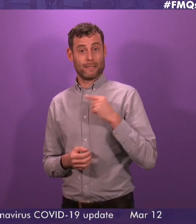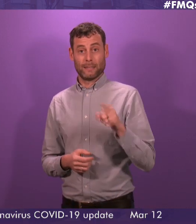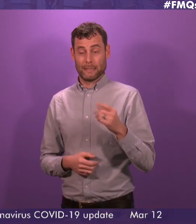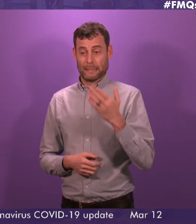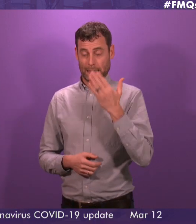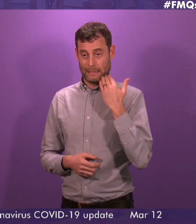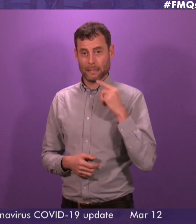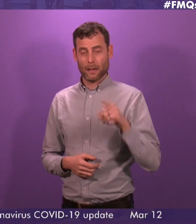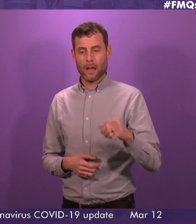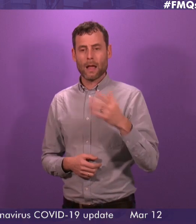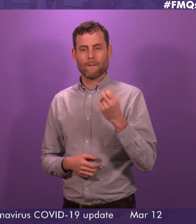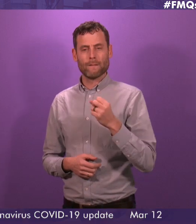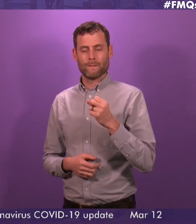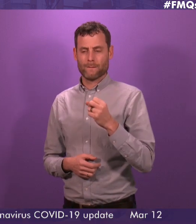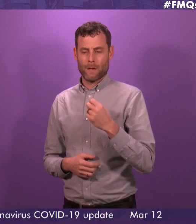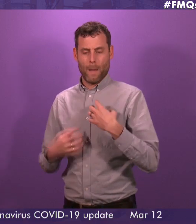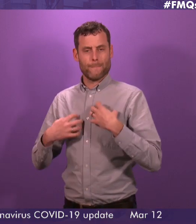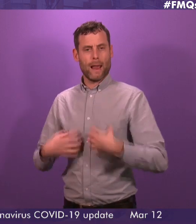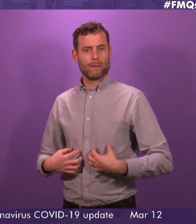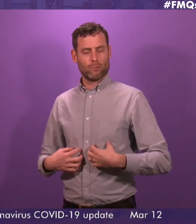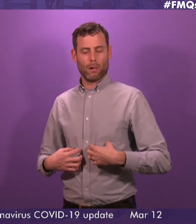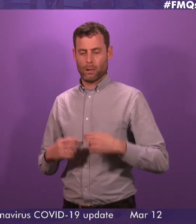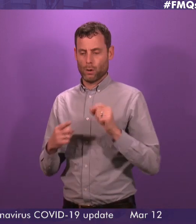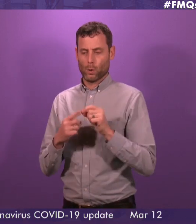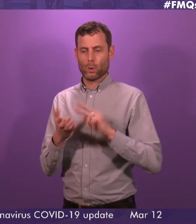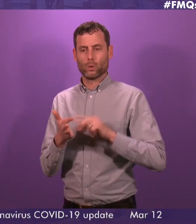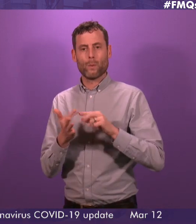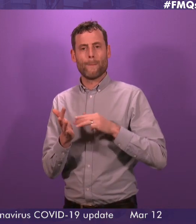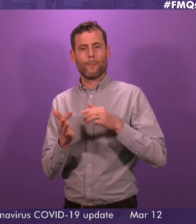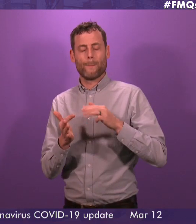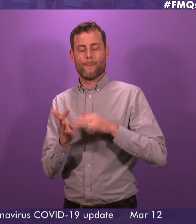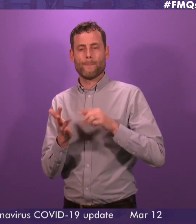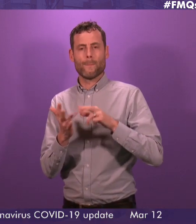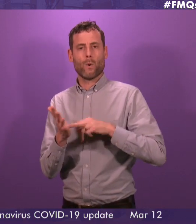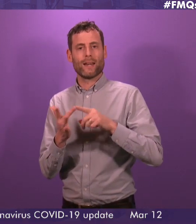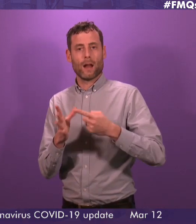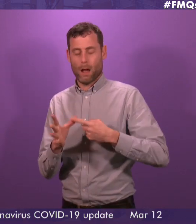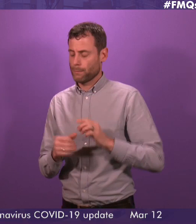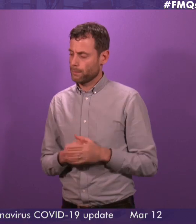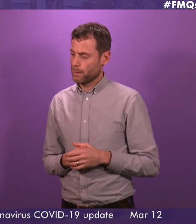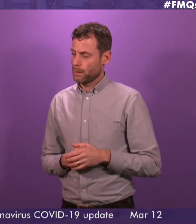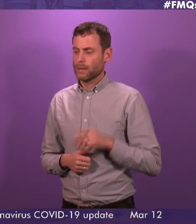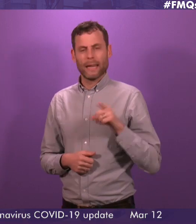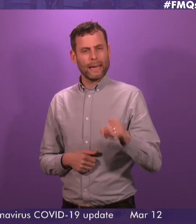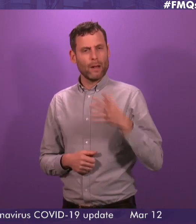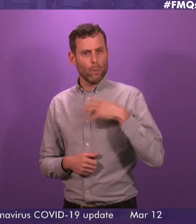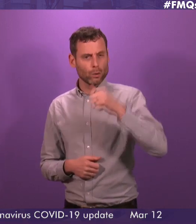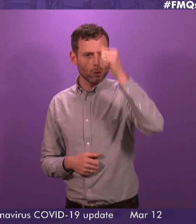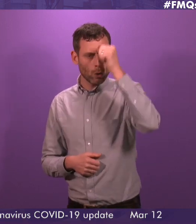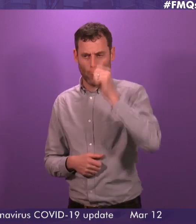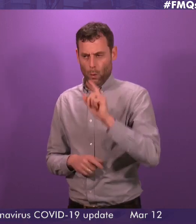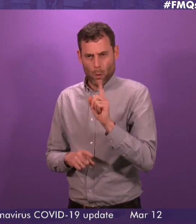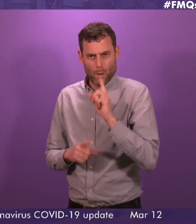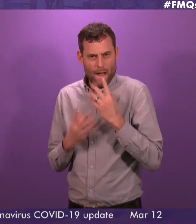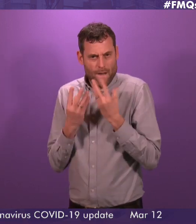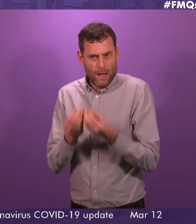from bilateral pneumonia, which included a period of time in intensive care. He naturally was keen to understand what advice and procedures would be in